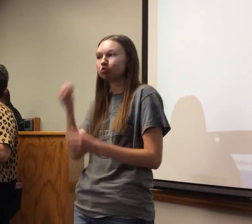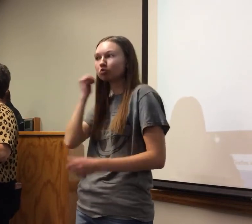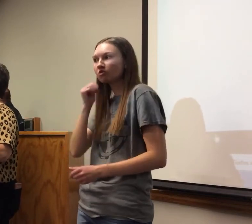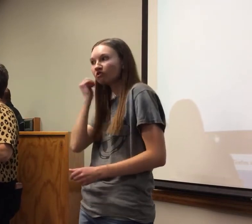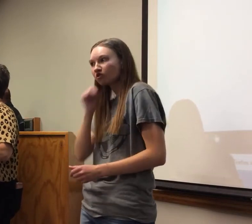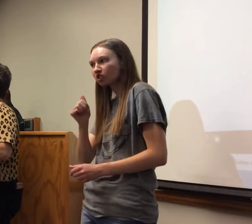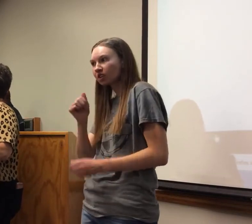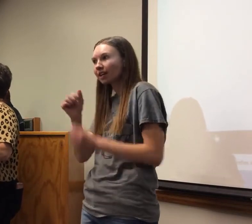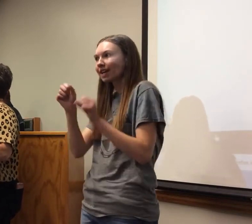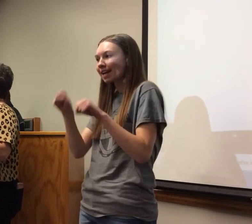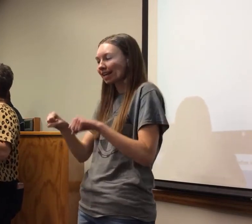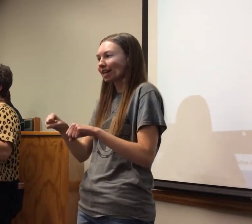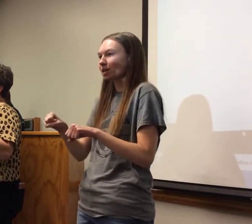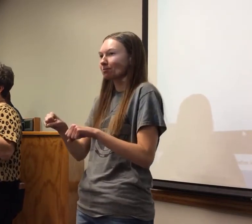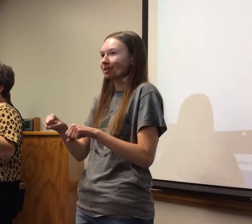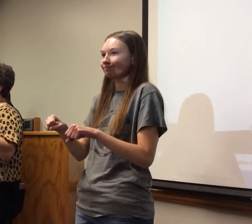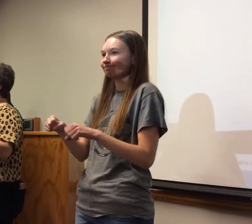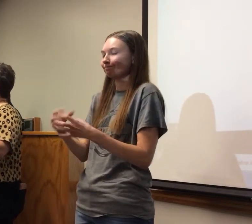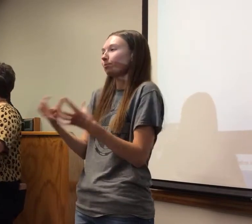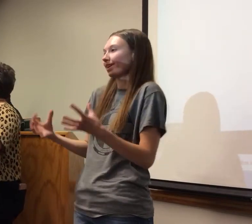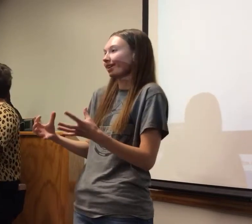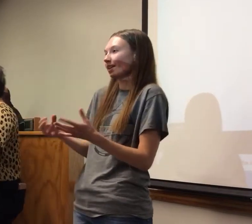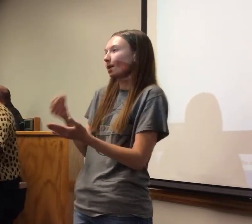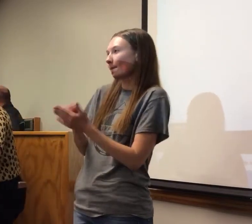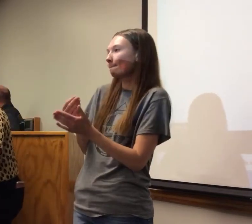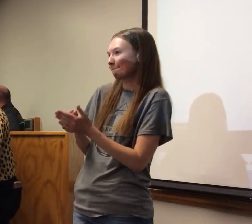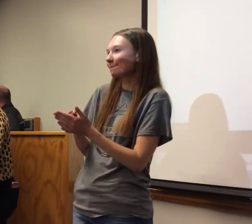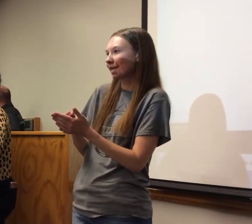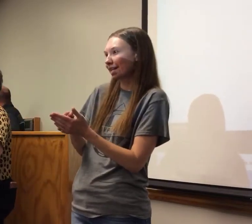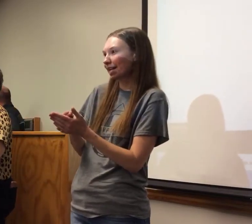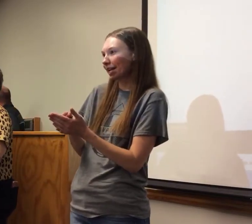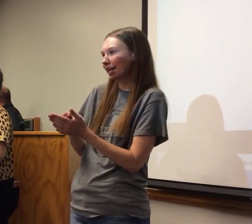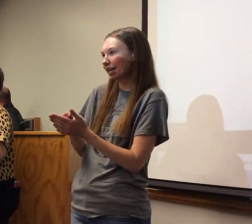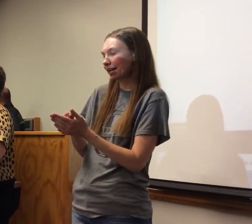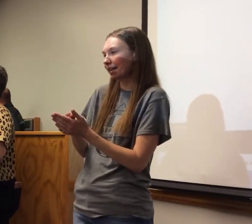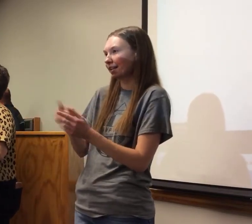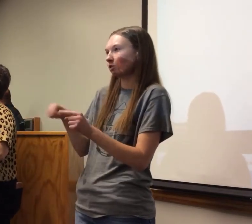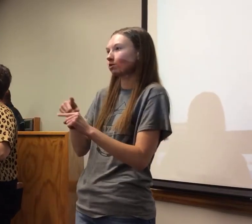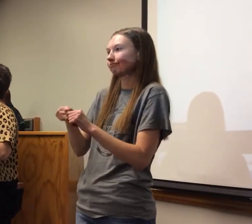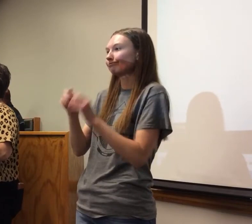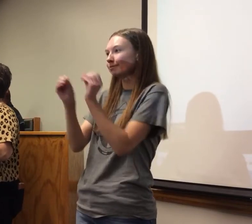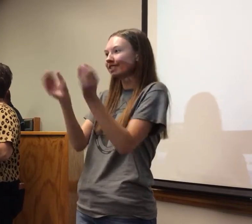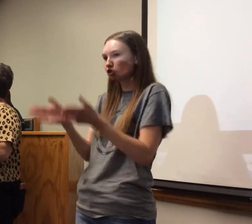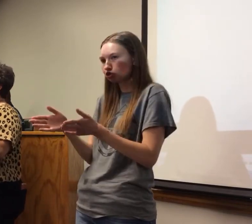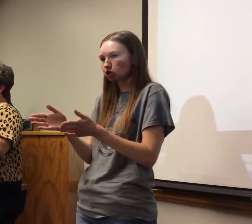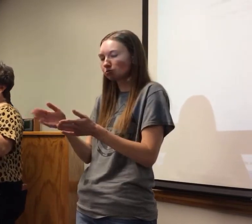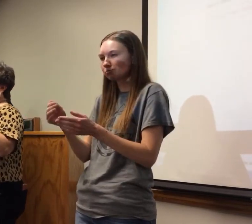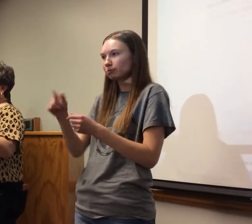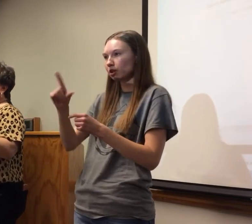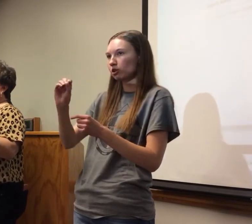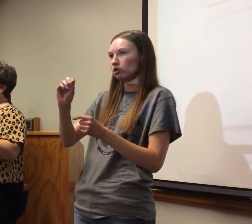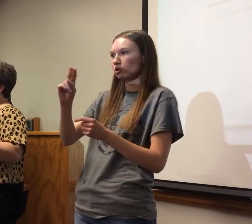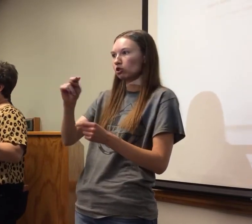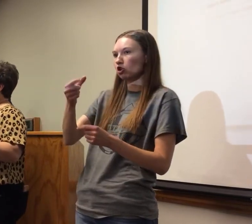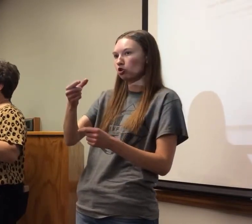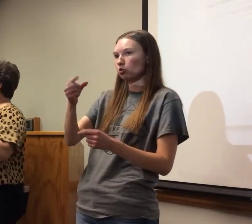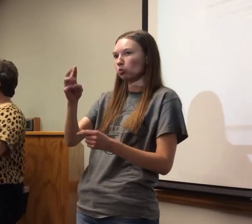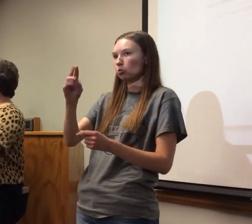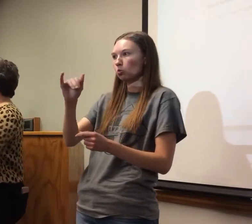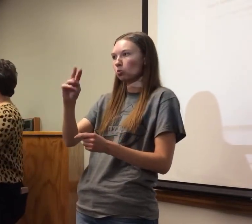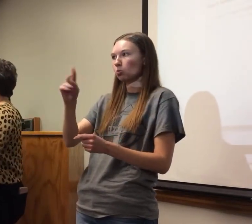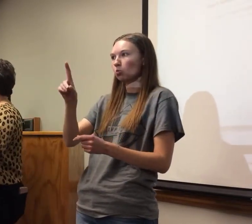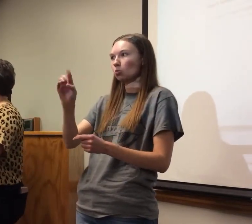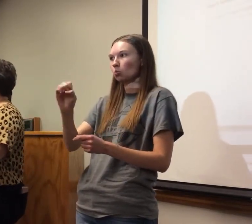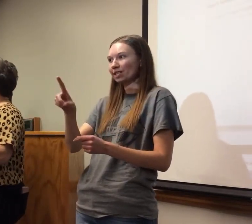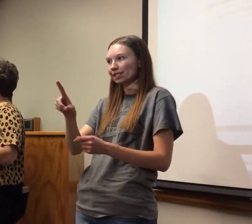be very taxing, especially when teachers are long-winded. There is usually only one interpreter